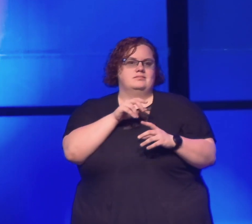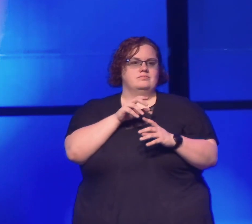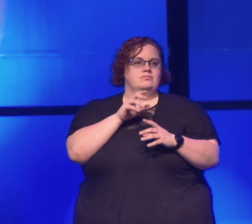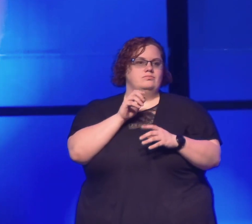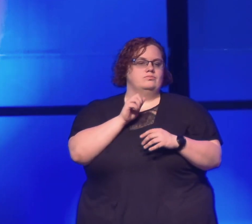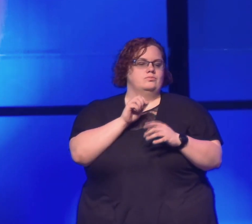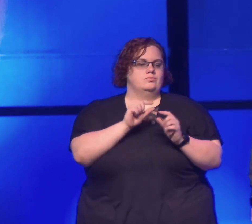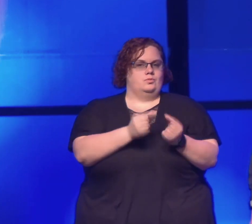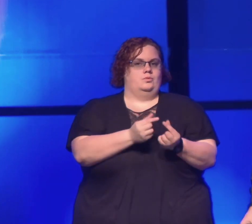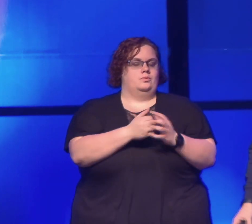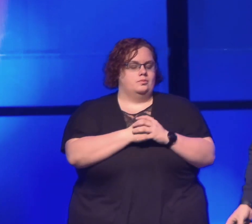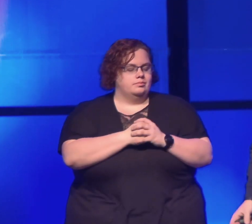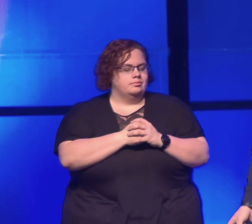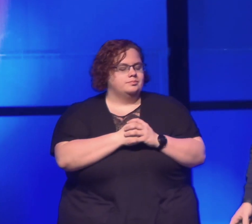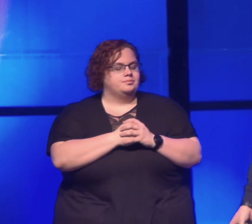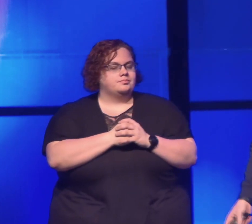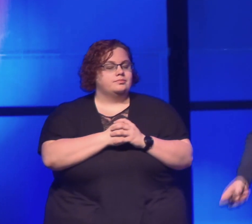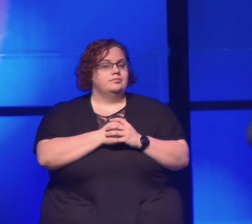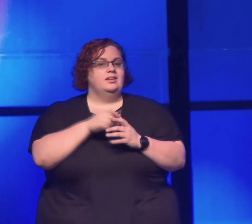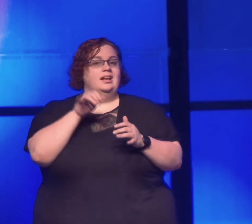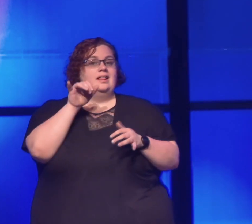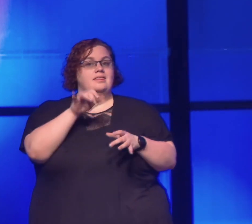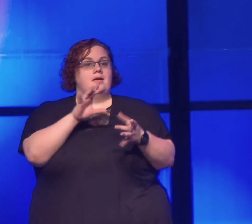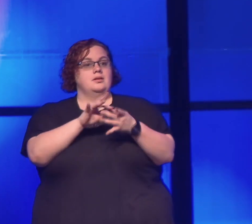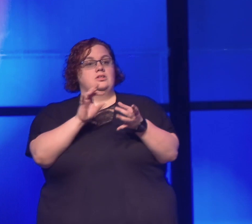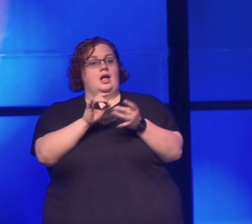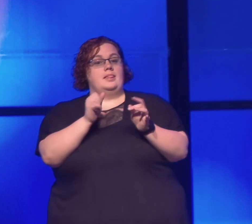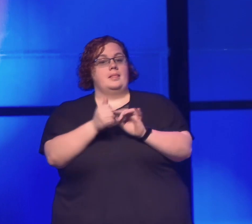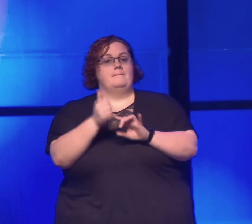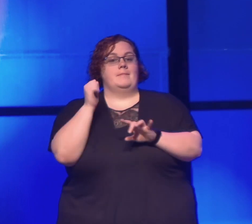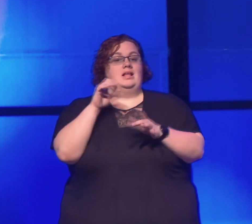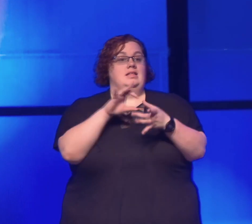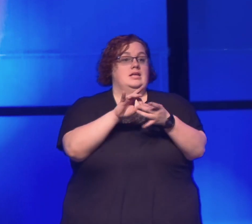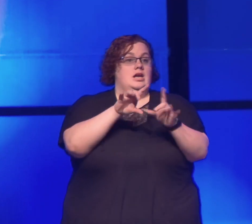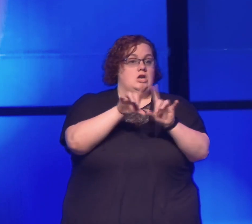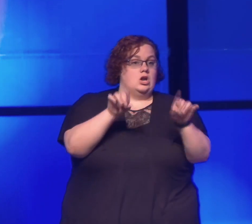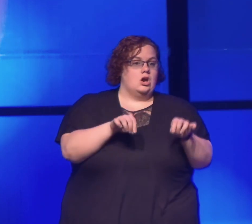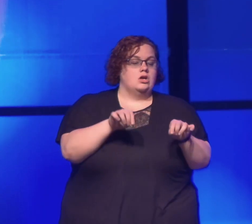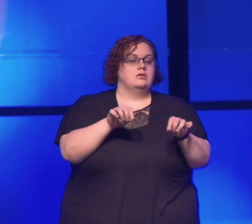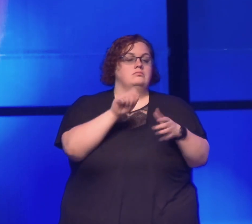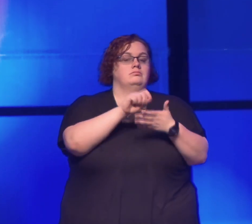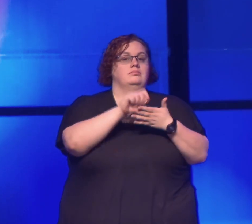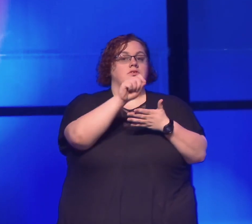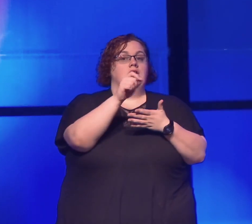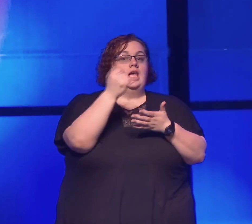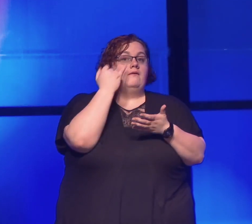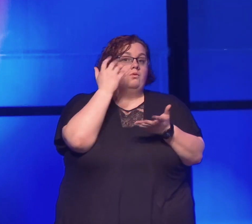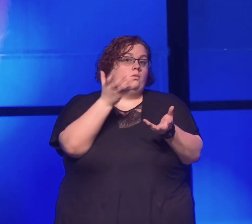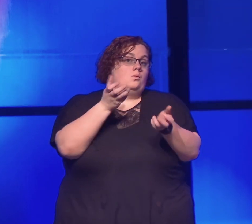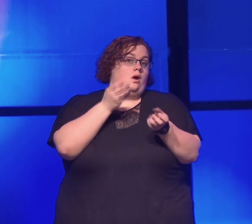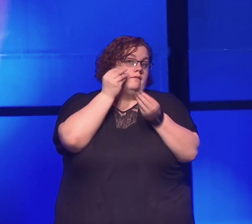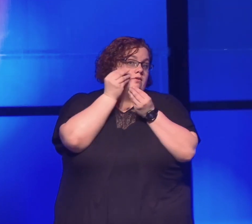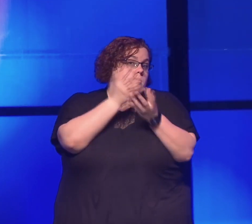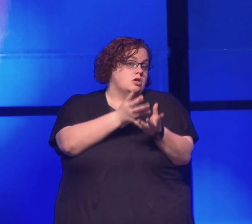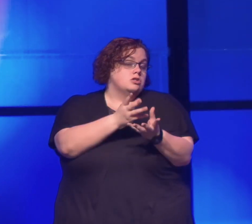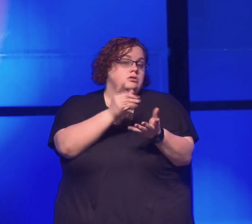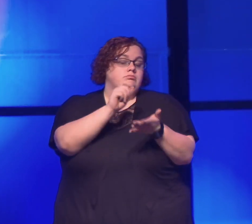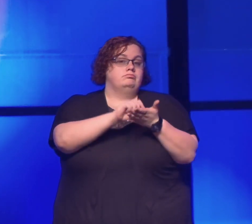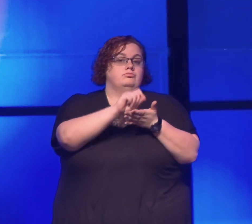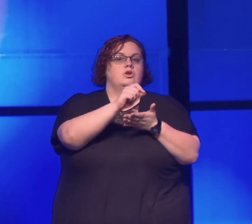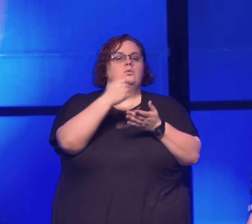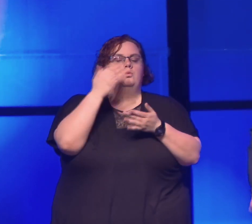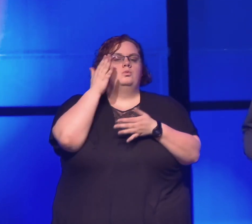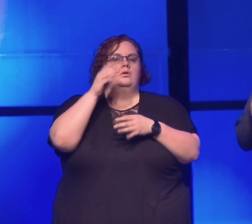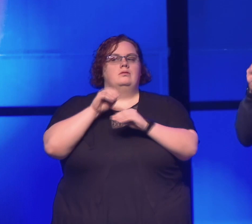right? So with that being said, on the back of your Connect card, there's a checkbox there. If you want some information, check the box. We'll send